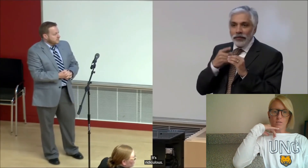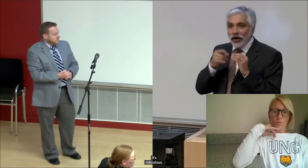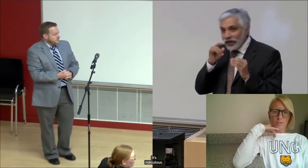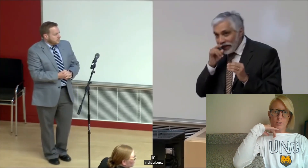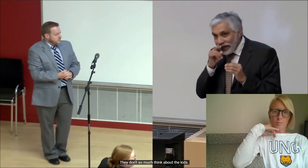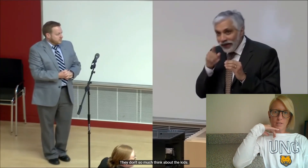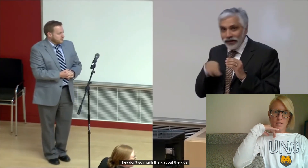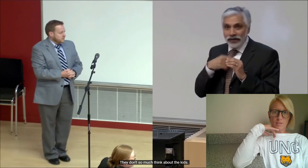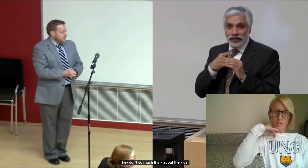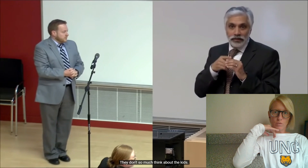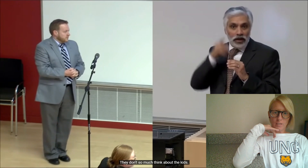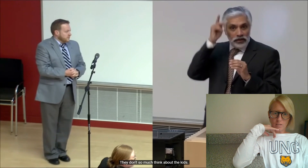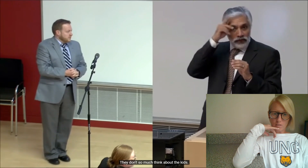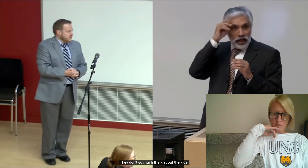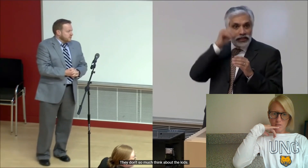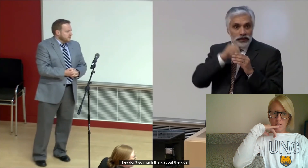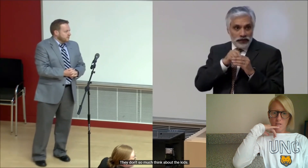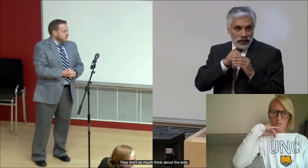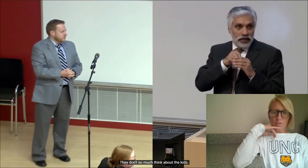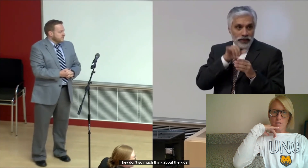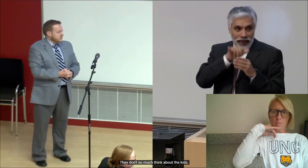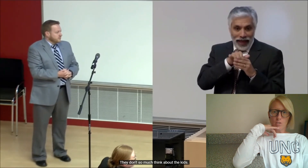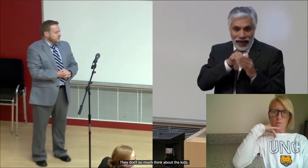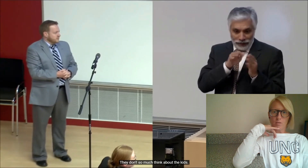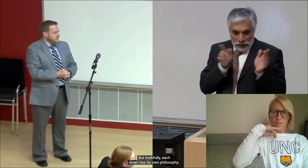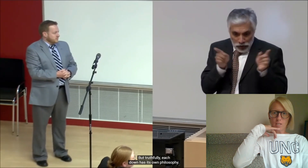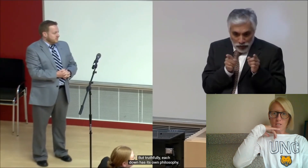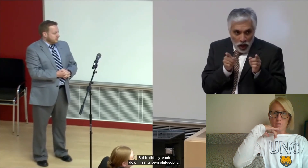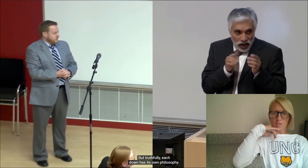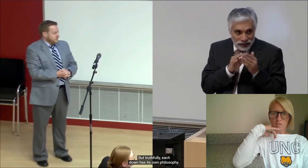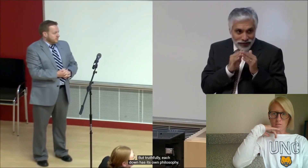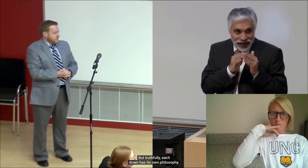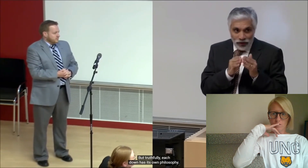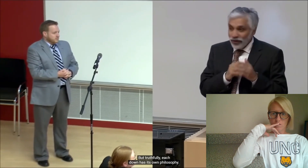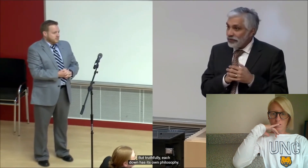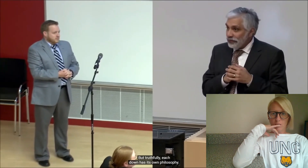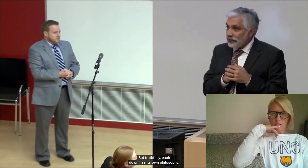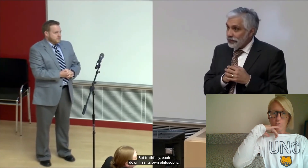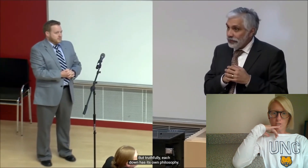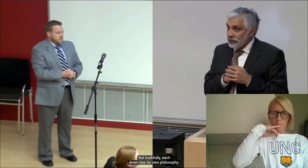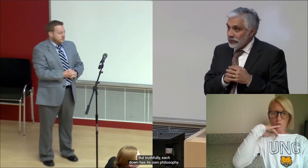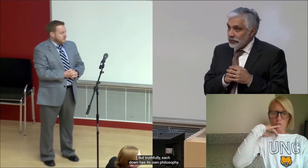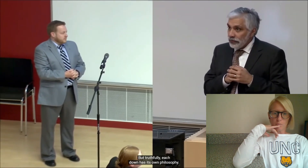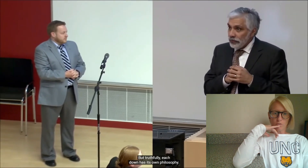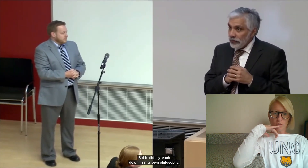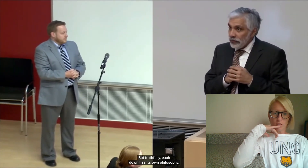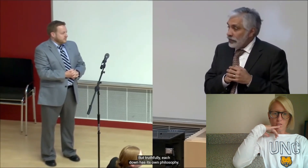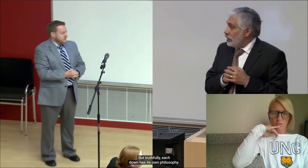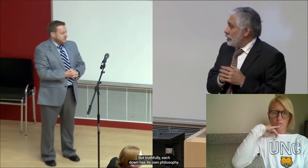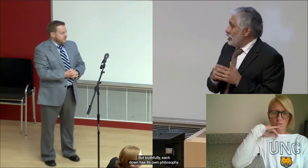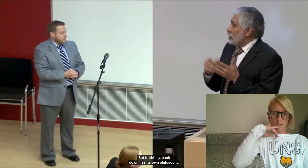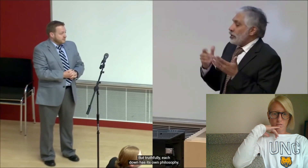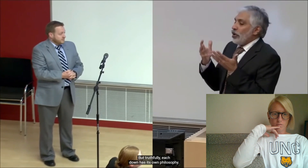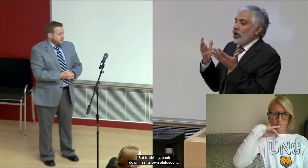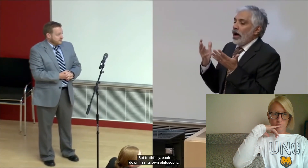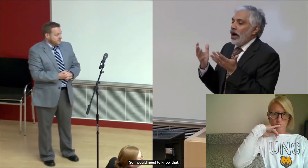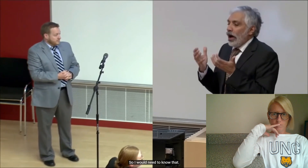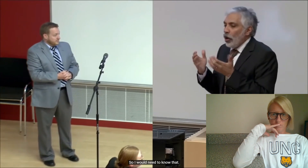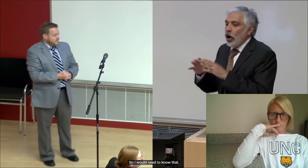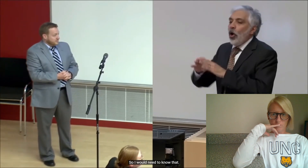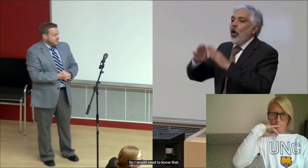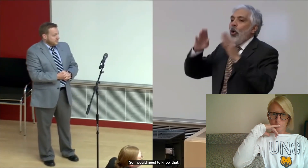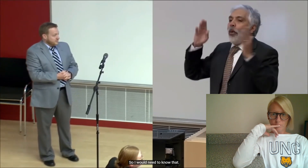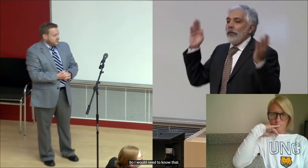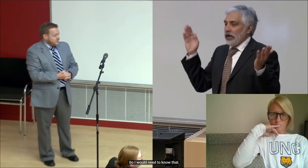towns provide ridiculous. cochlear implants. They don't so much think about They the don't think much kids, about the kids. but truthfully, each Very town has small its own philosophy.